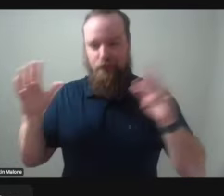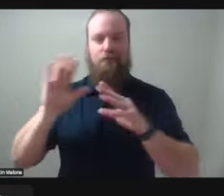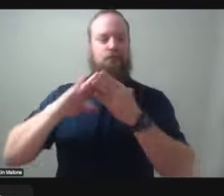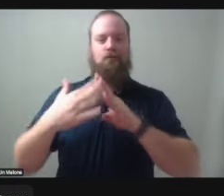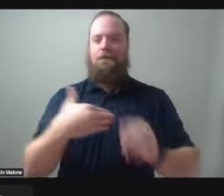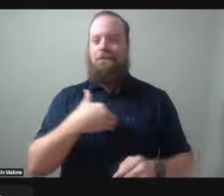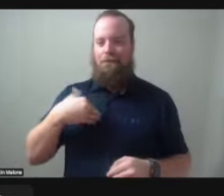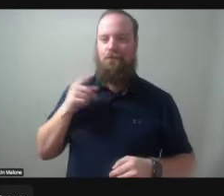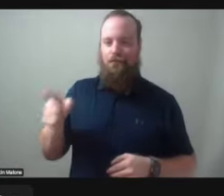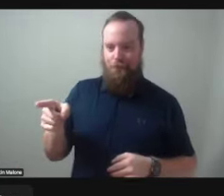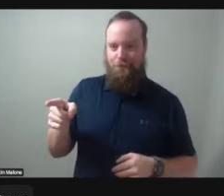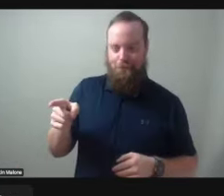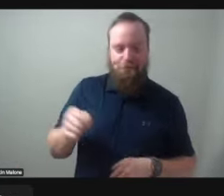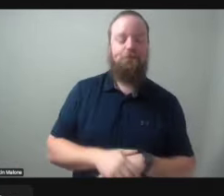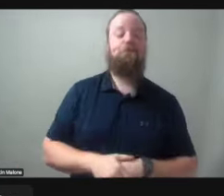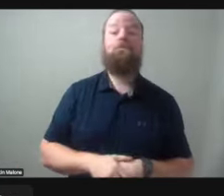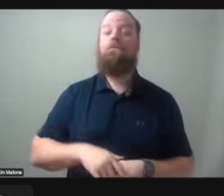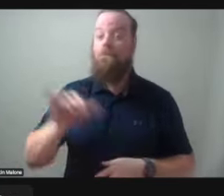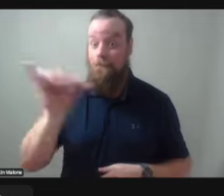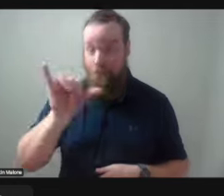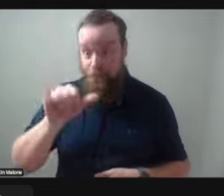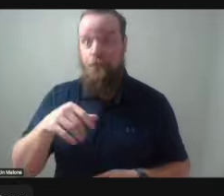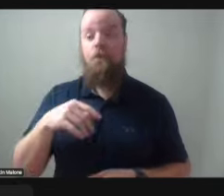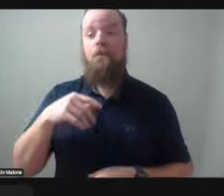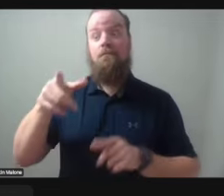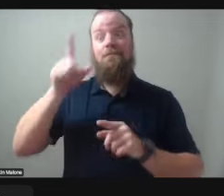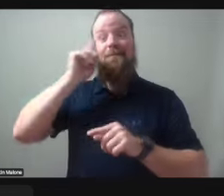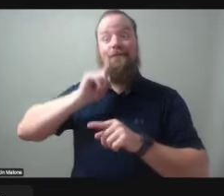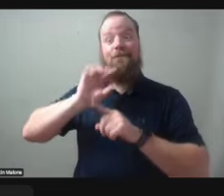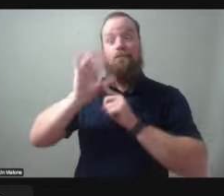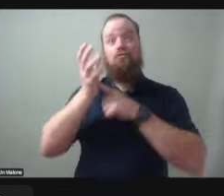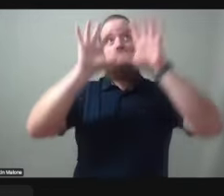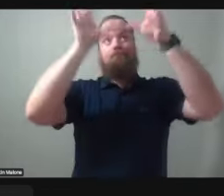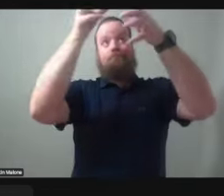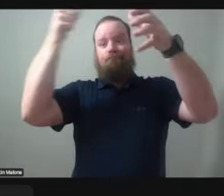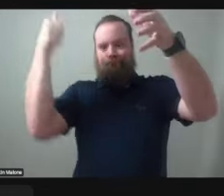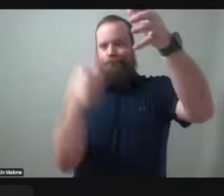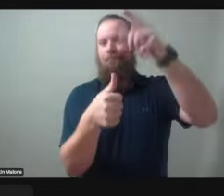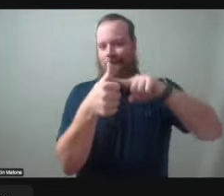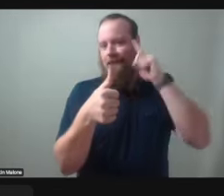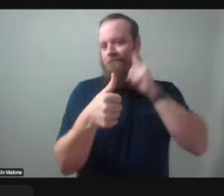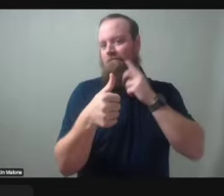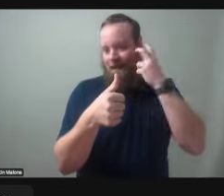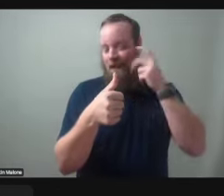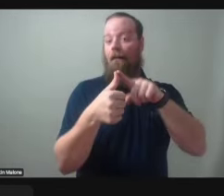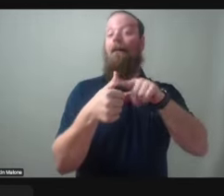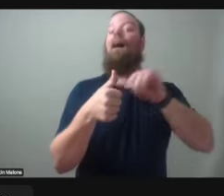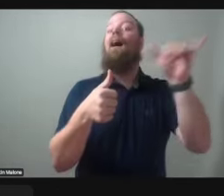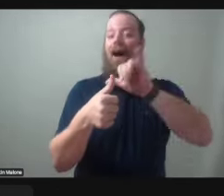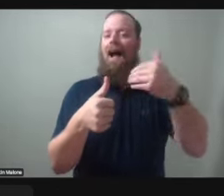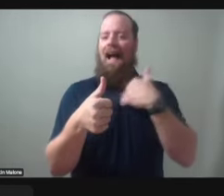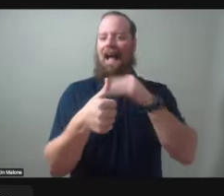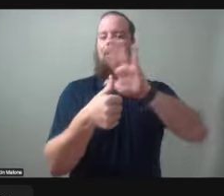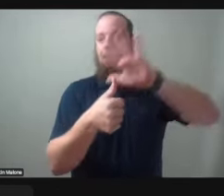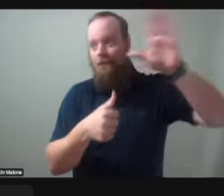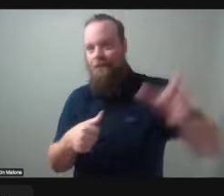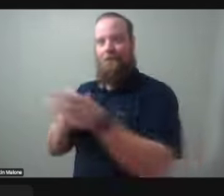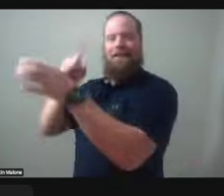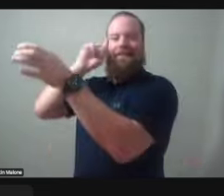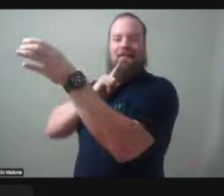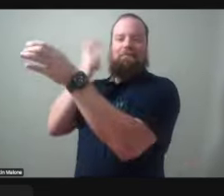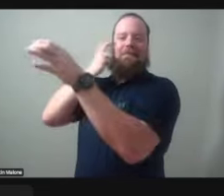see a small space in front of them and nothing around that. So again, there's a huge spectrum